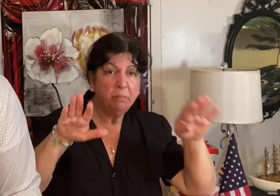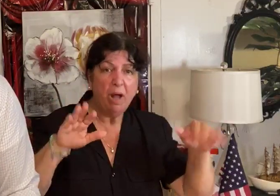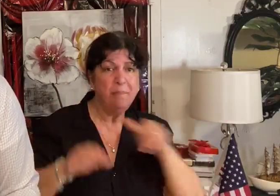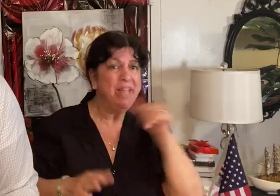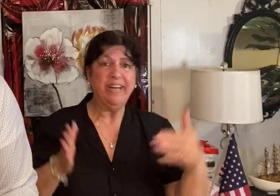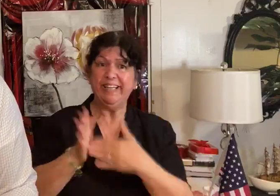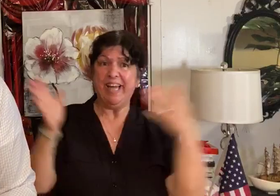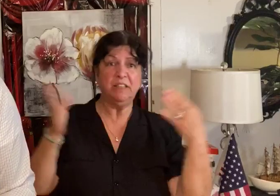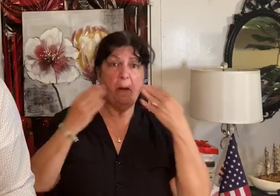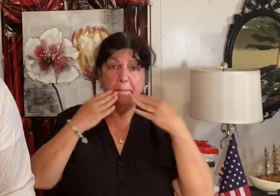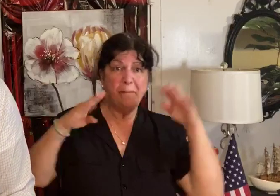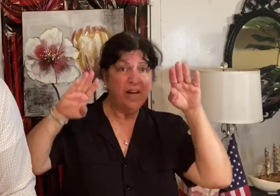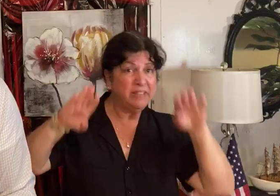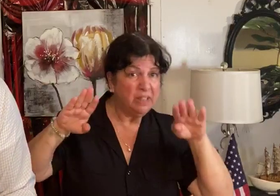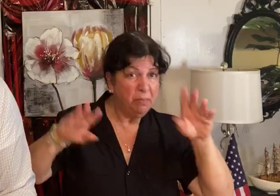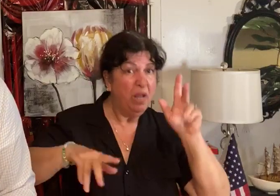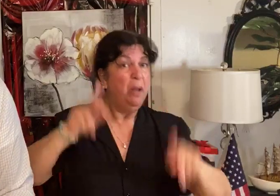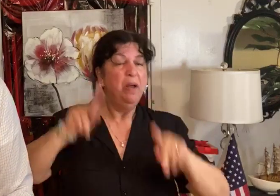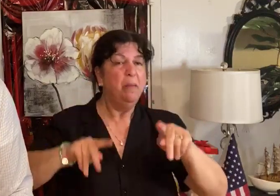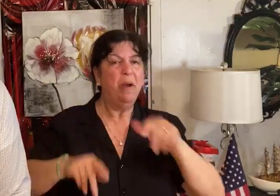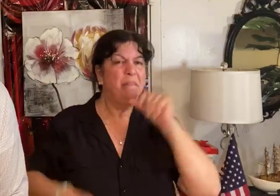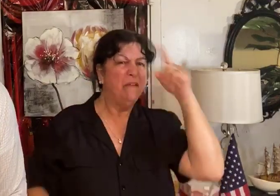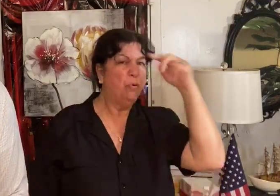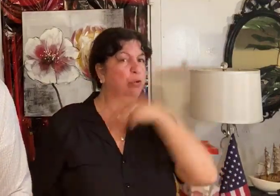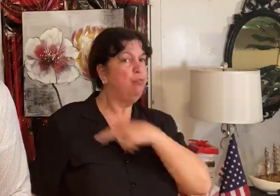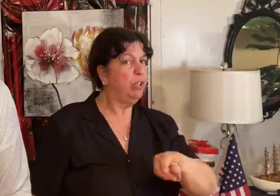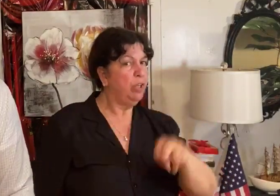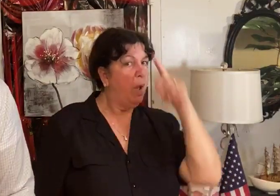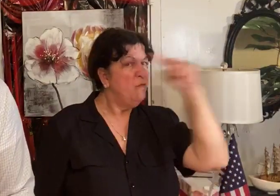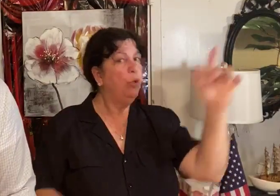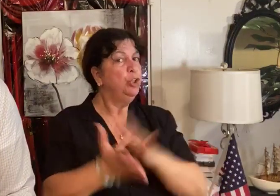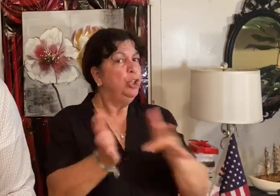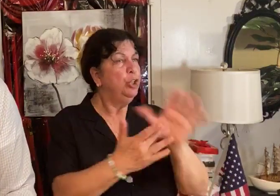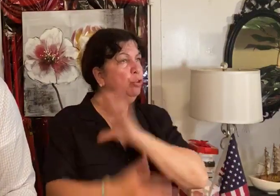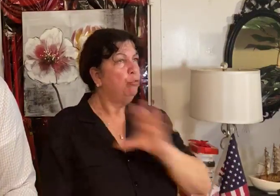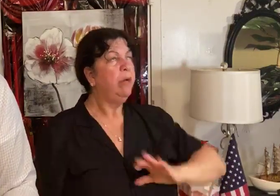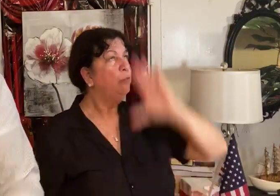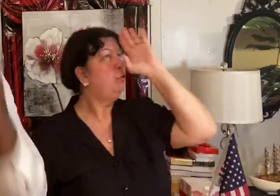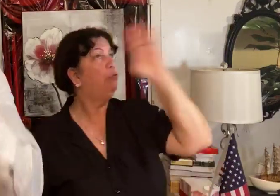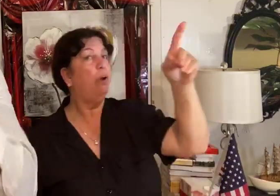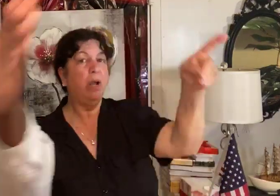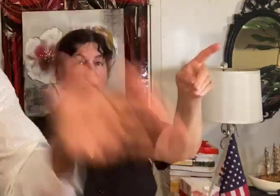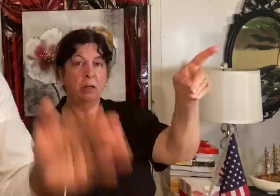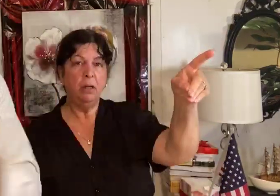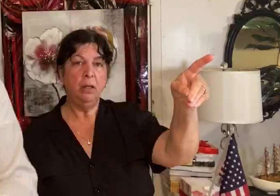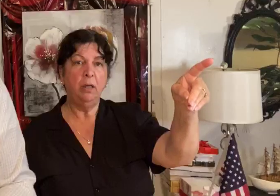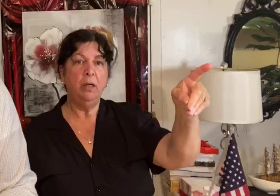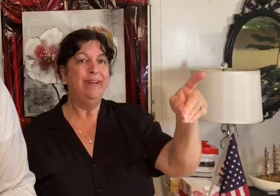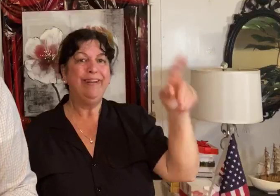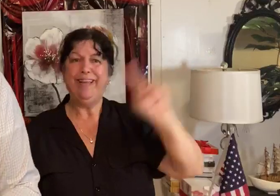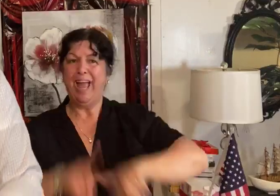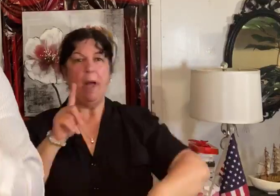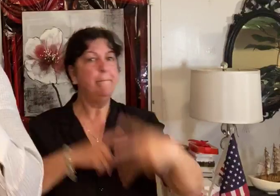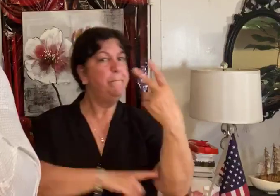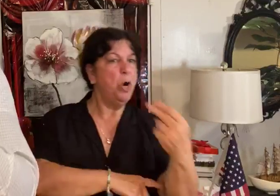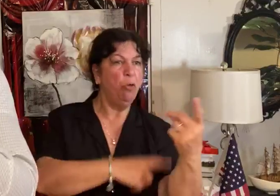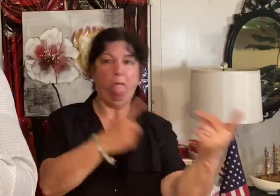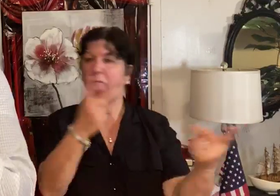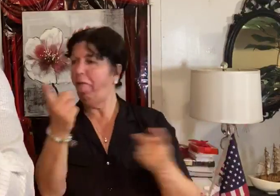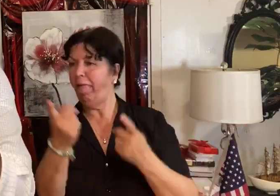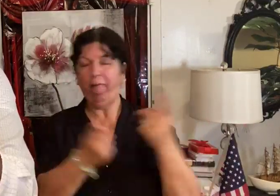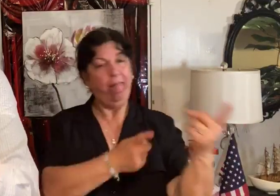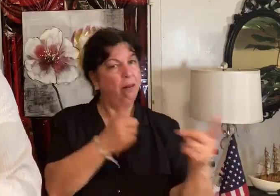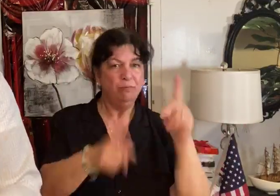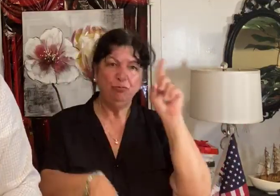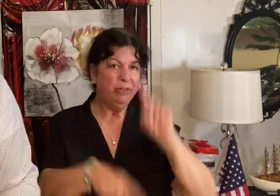people, but I'm not for the religion. I'm for Jesus Christ. You can't be for both.